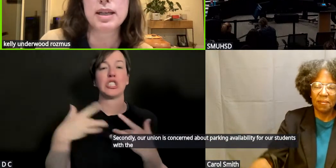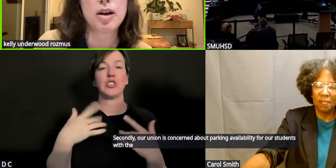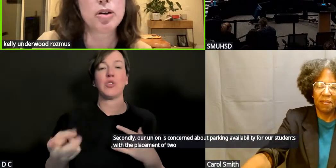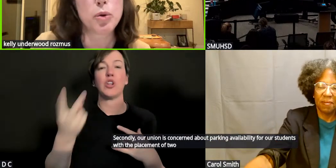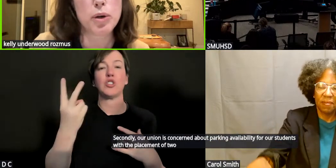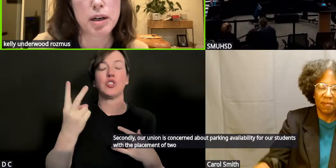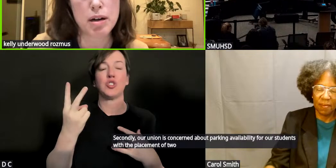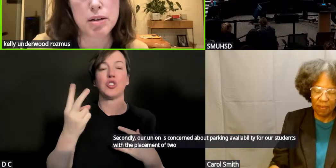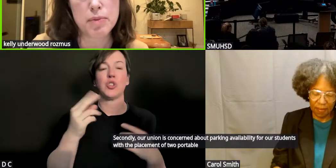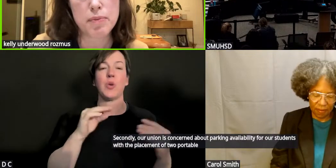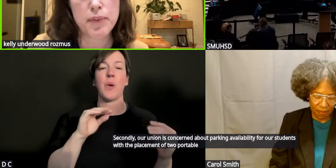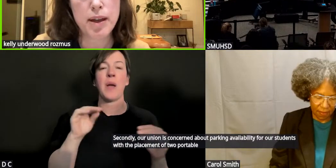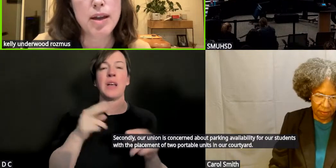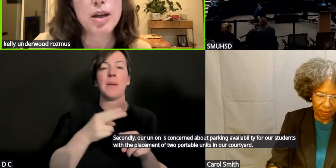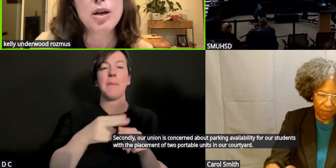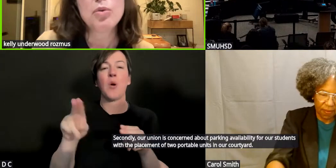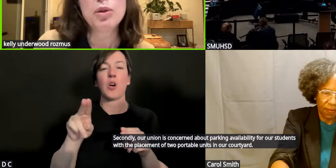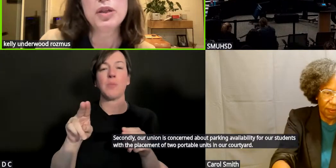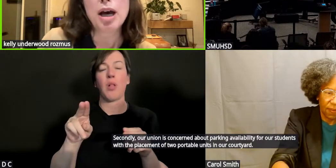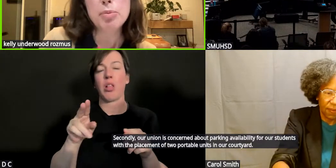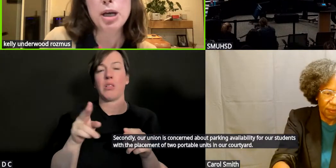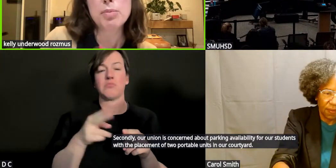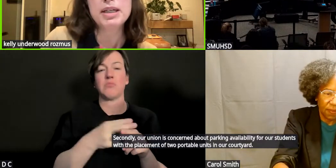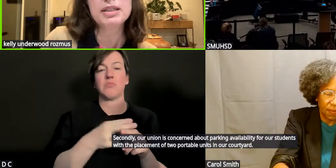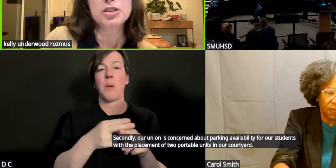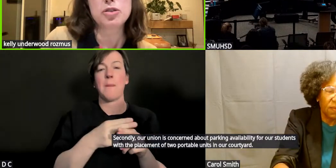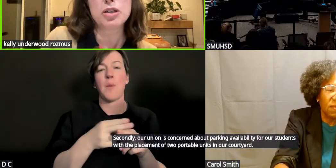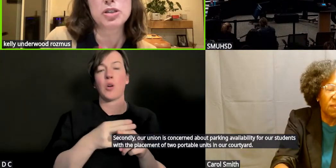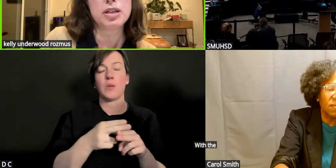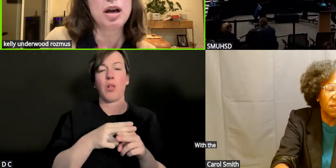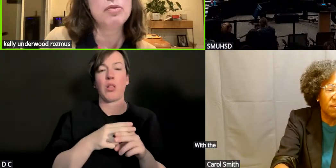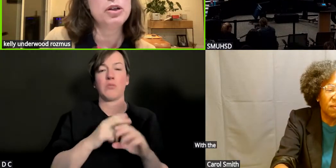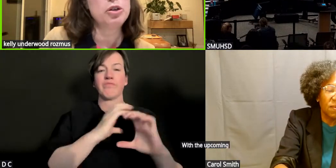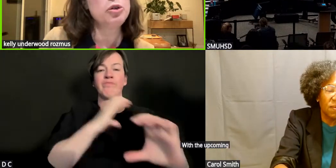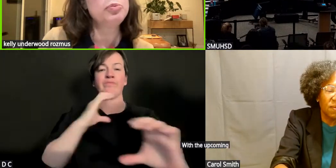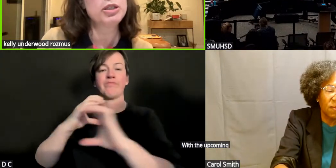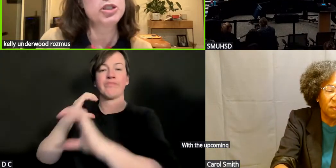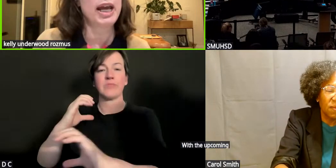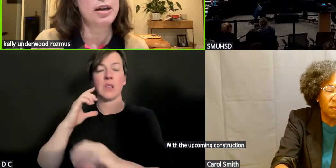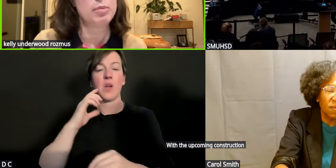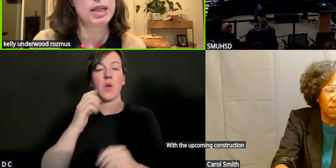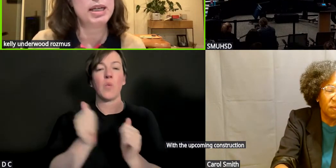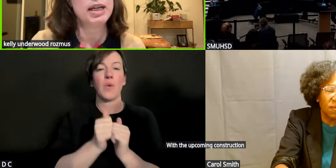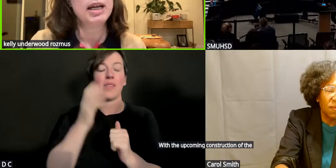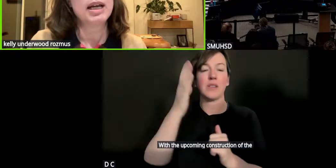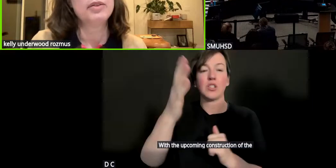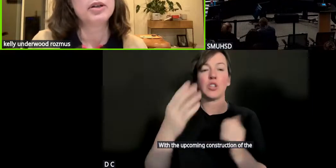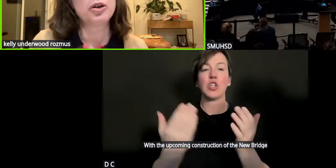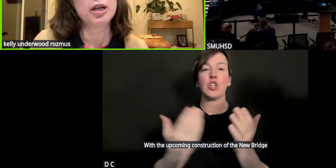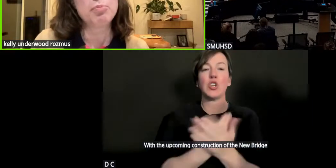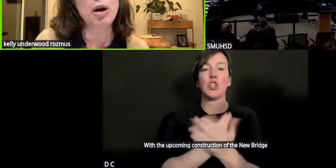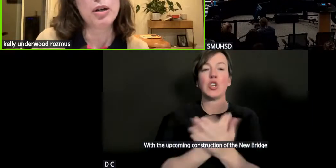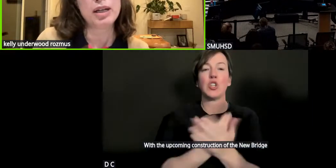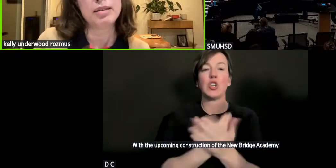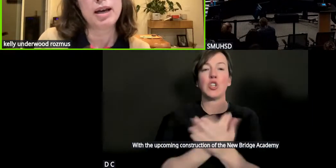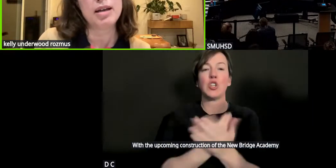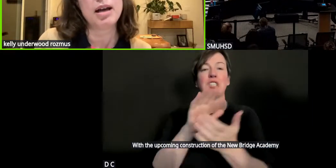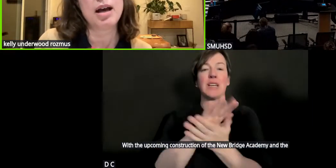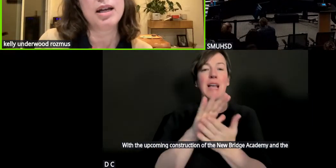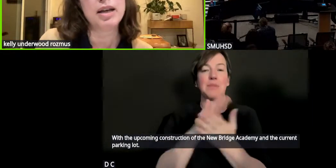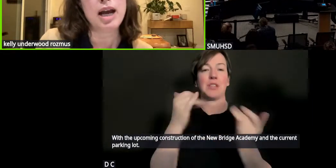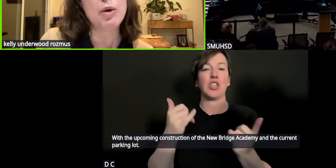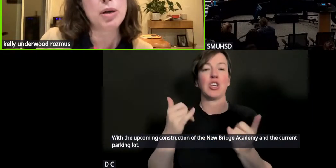units in our courtyard. With the upcoming construction of the new Bridge Academy in the current parking